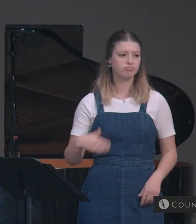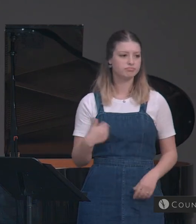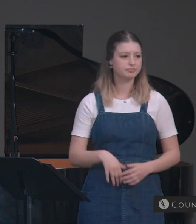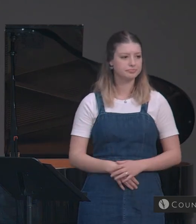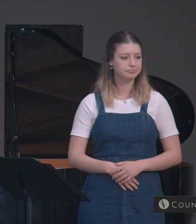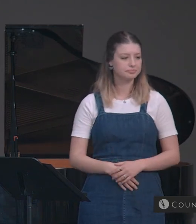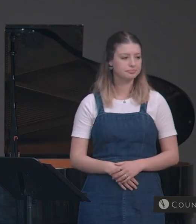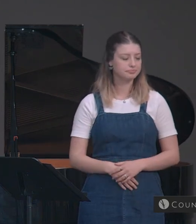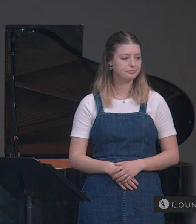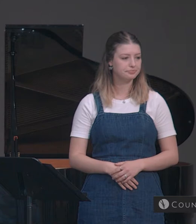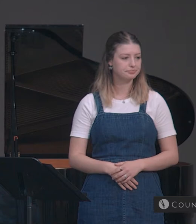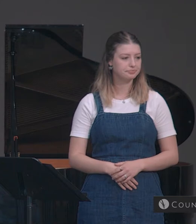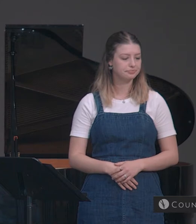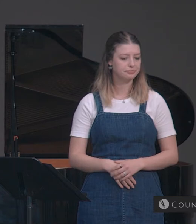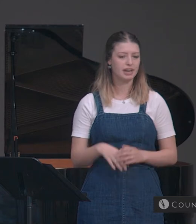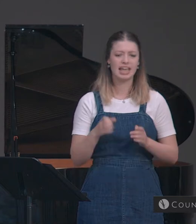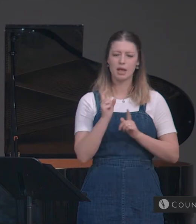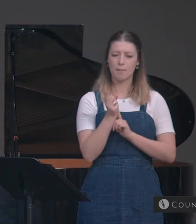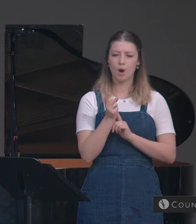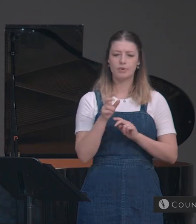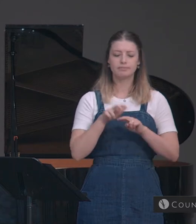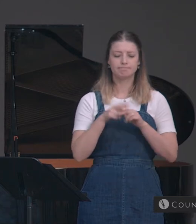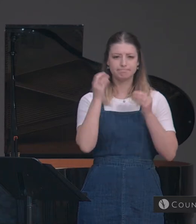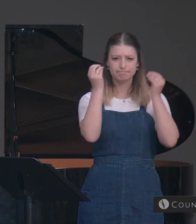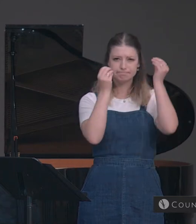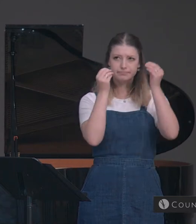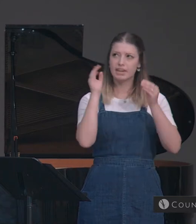hearts as we prepare for communion.